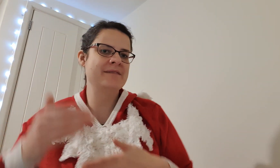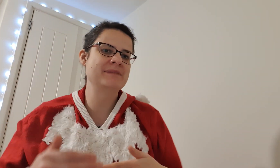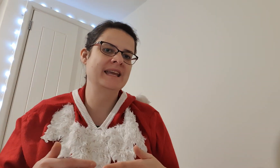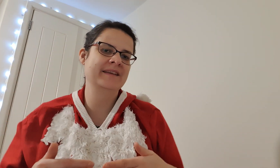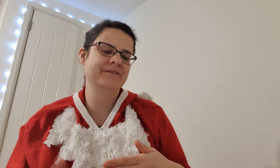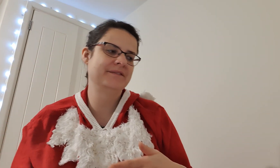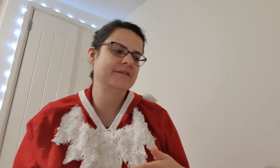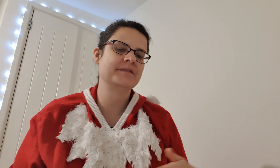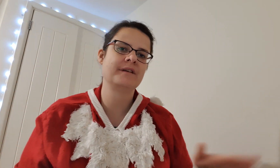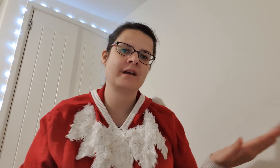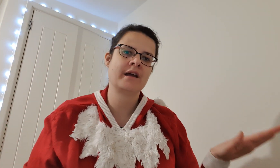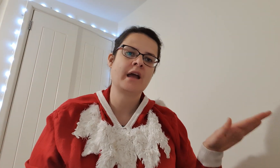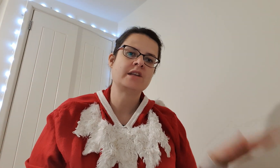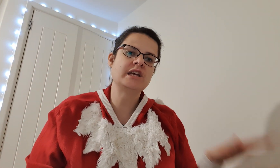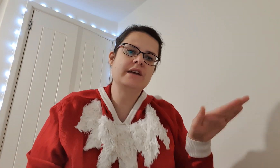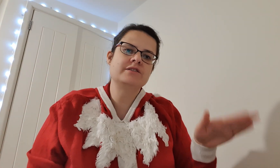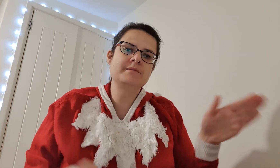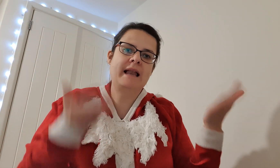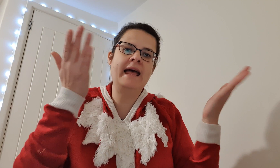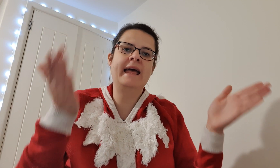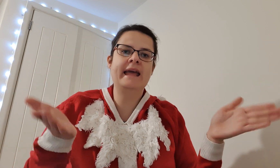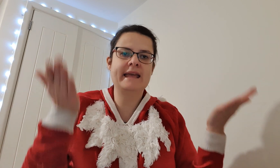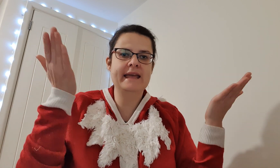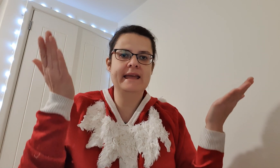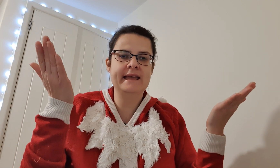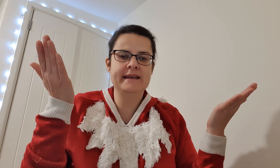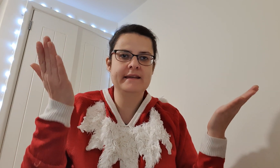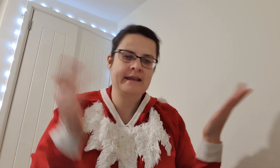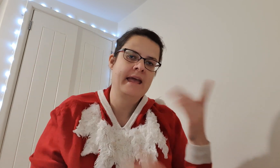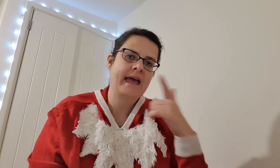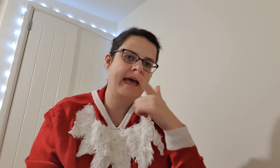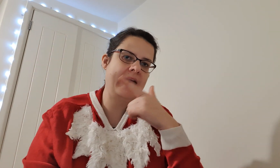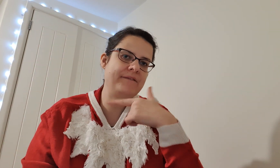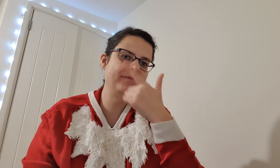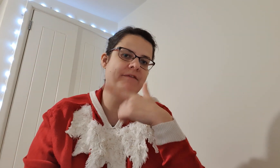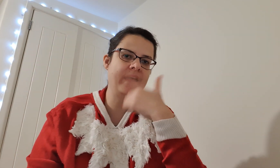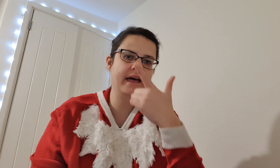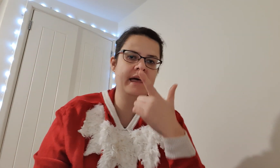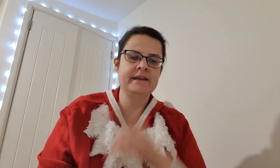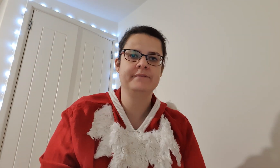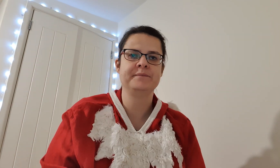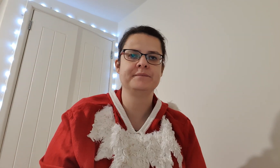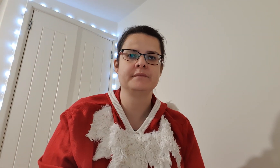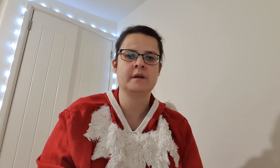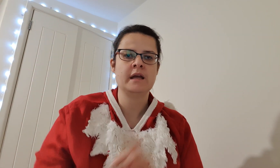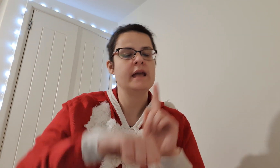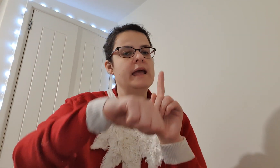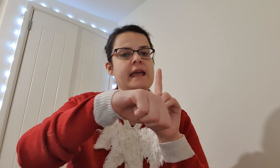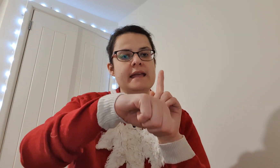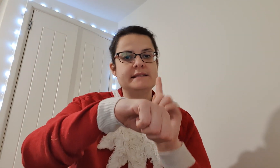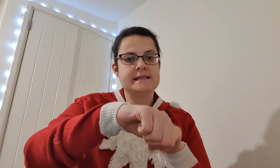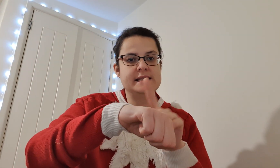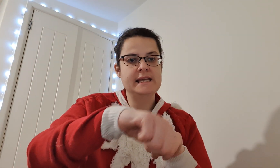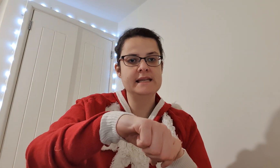me. Children playing, having fun. It's the